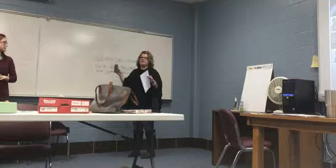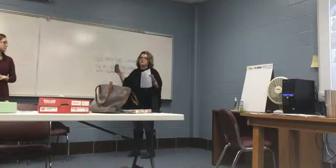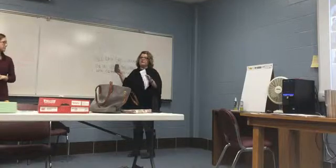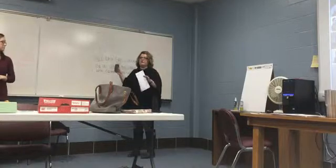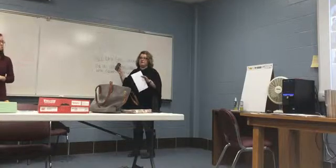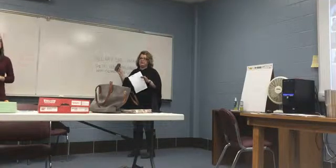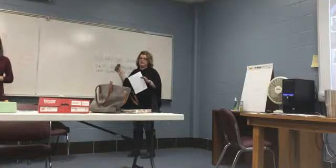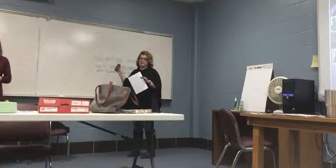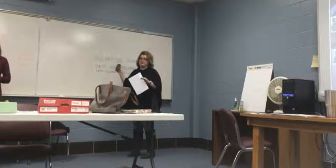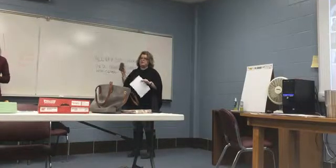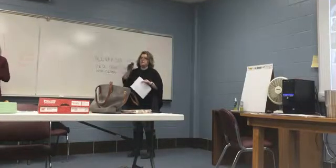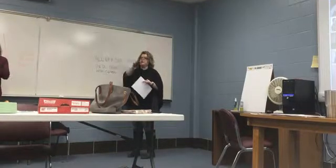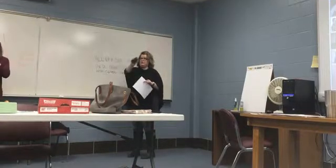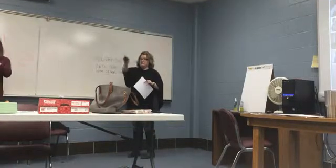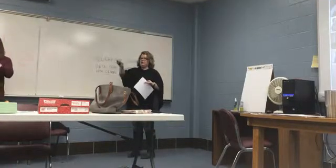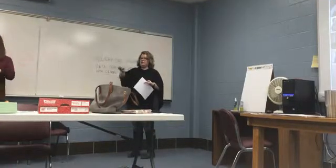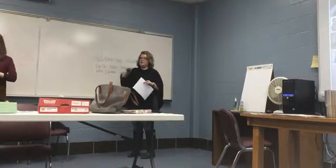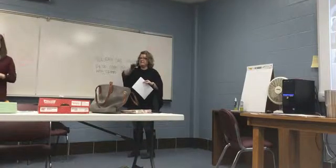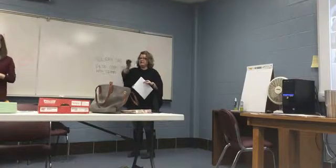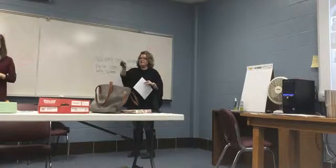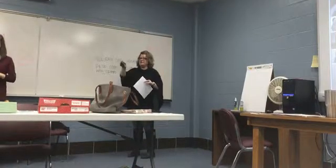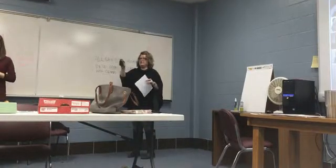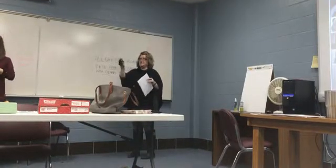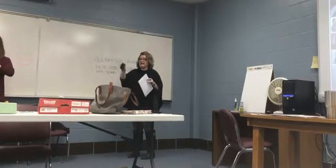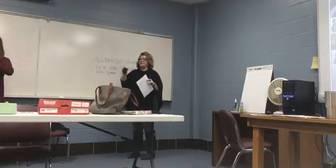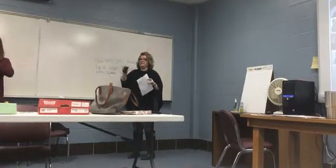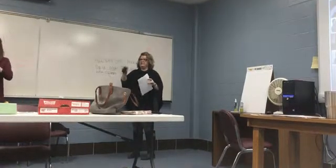We're kind of going in reverse for this one. For your English sentences, you're going to have to do